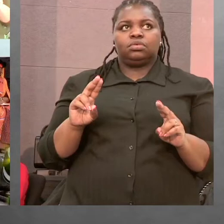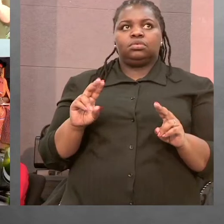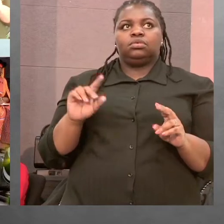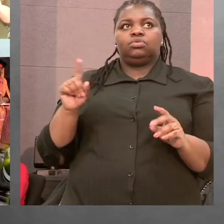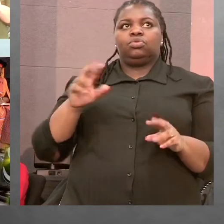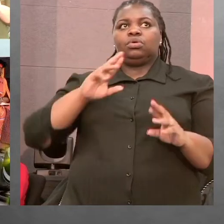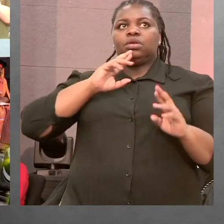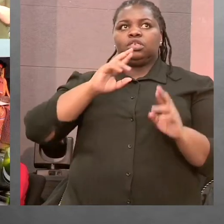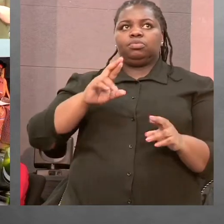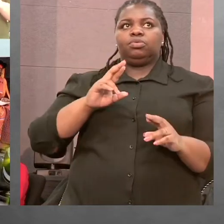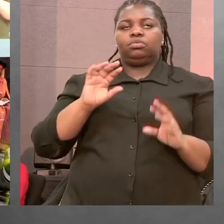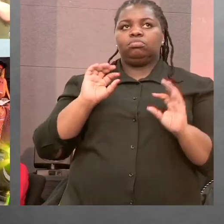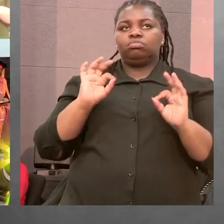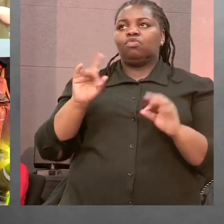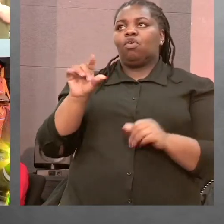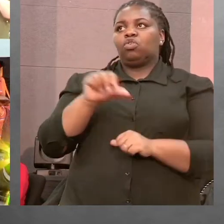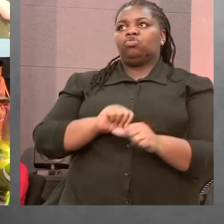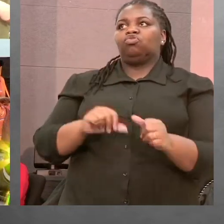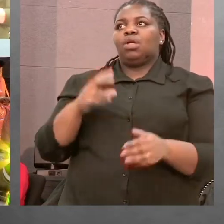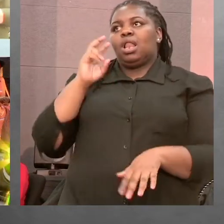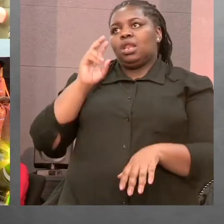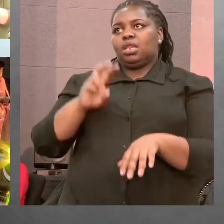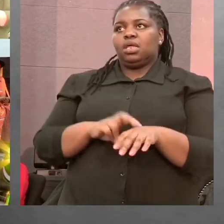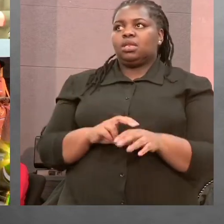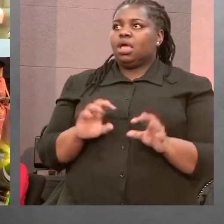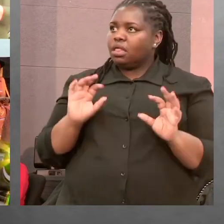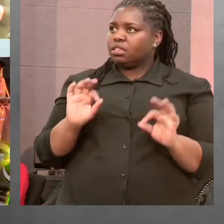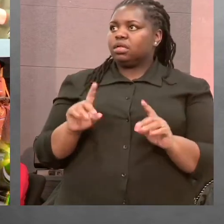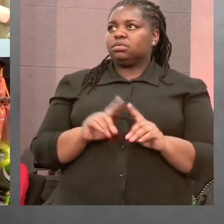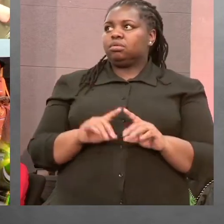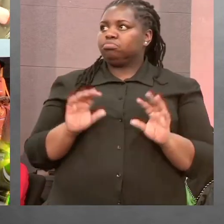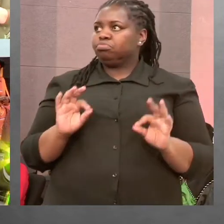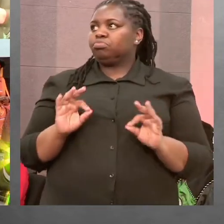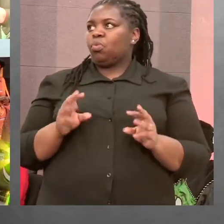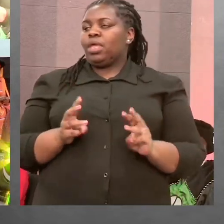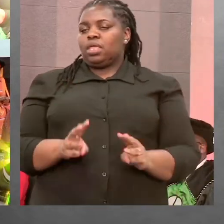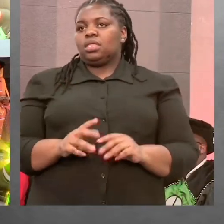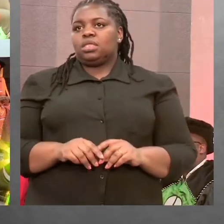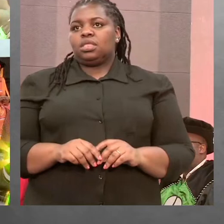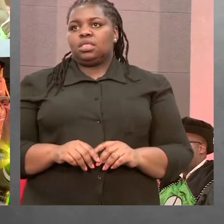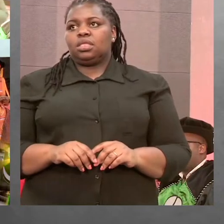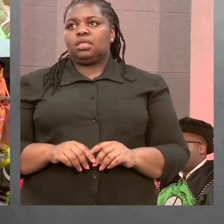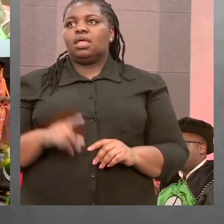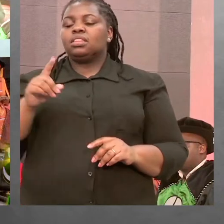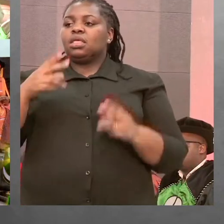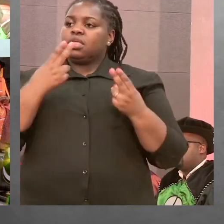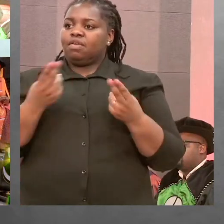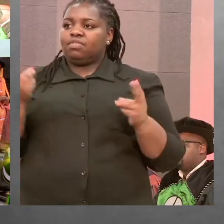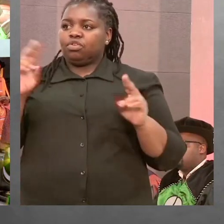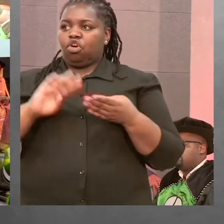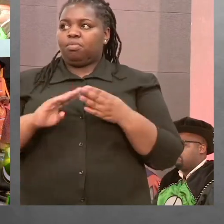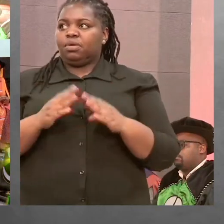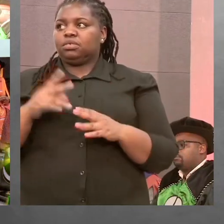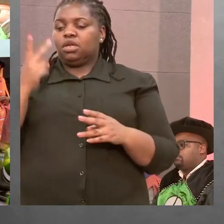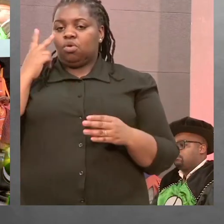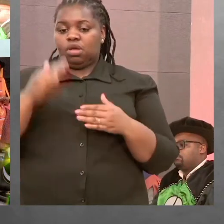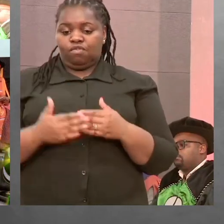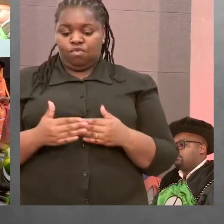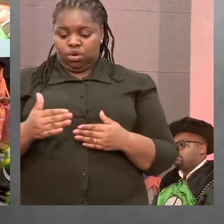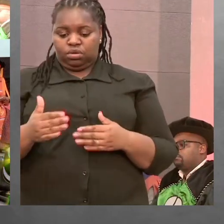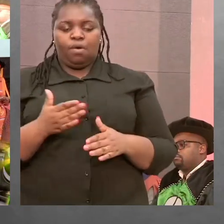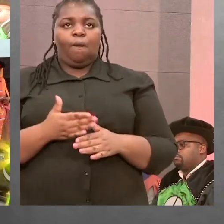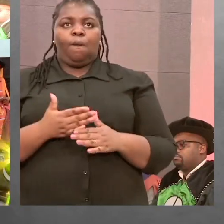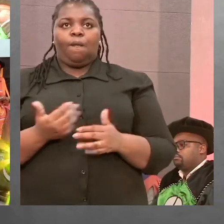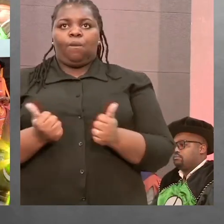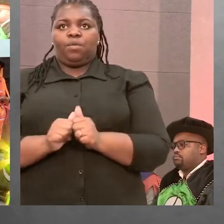to respond to societal needs in an ethical and sustainable manner. The university community is looking forward to working with